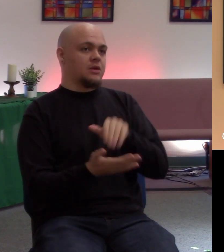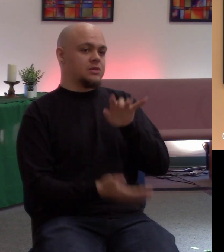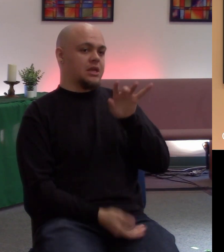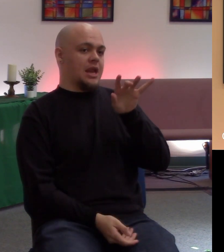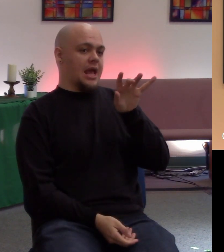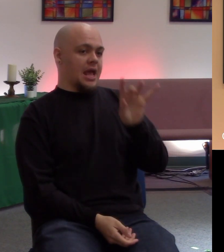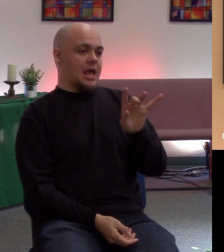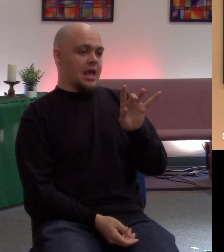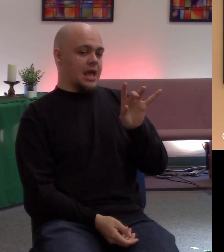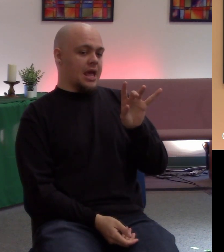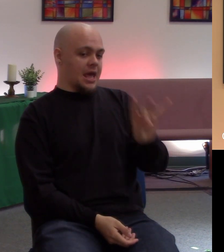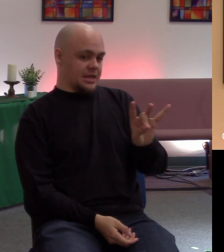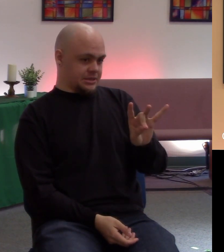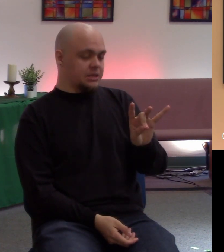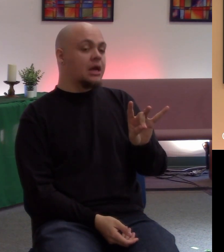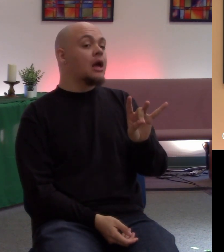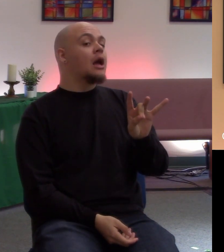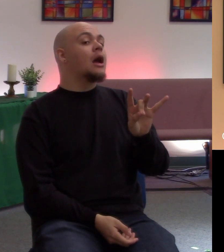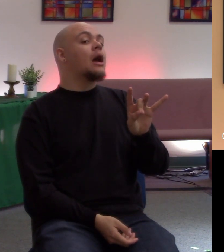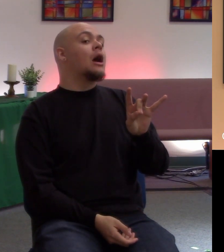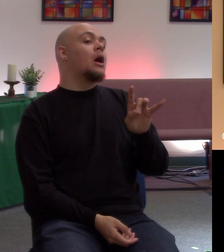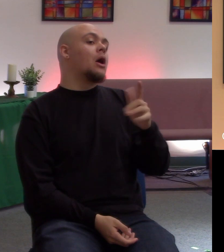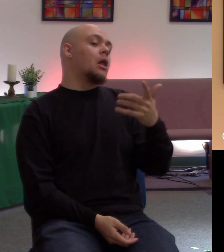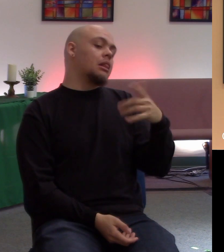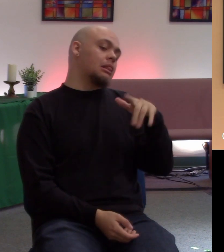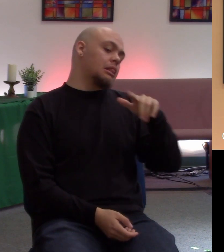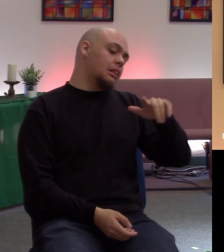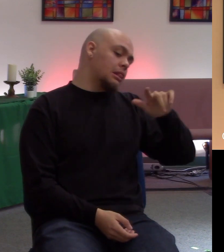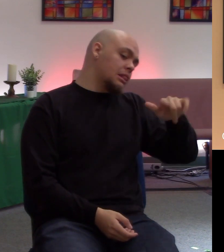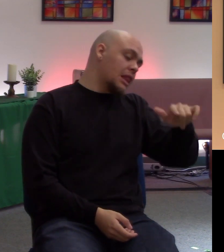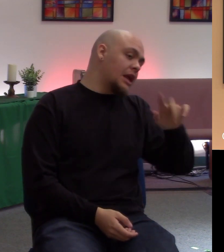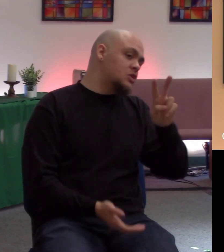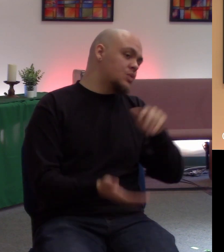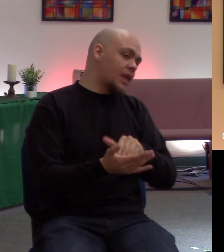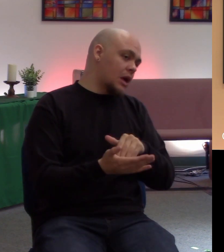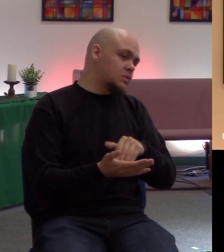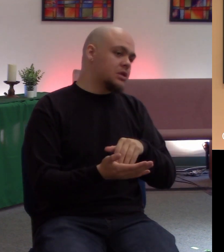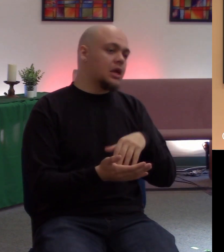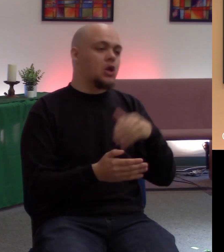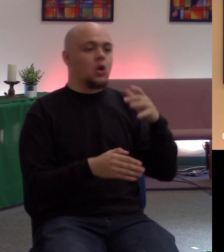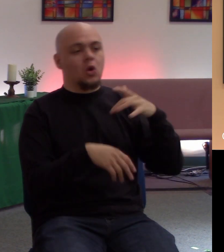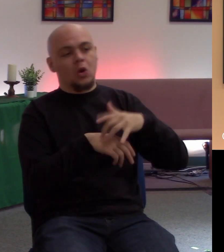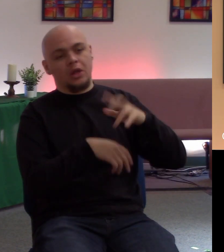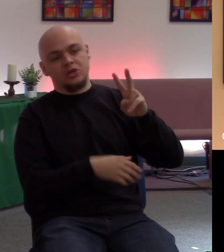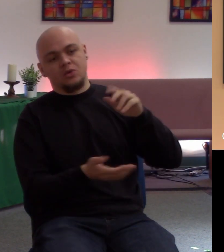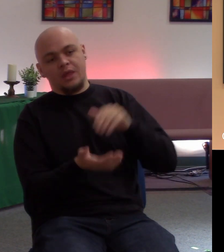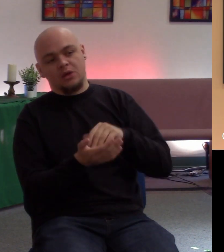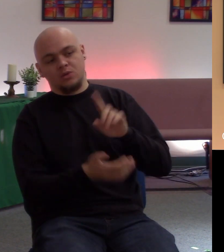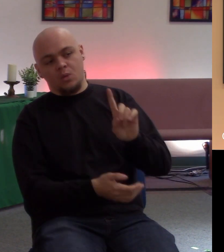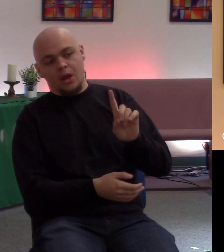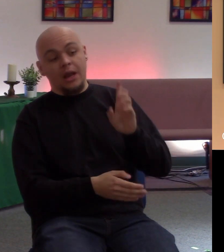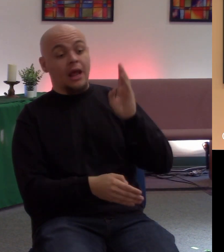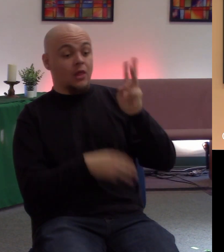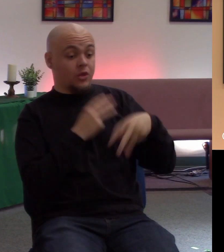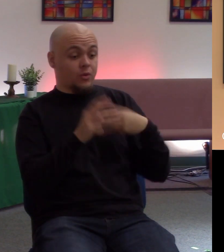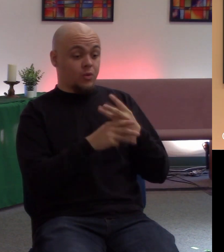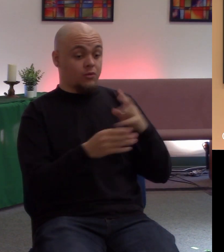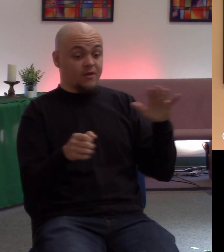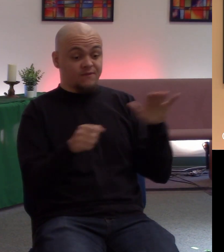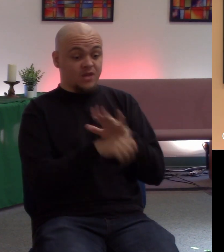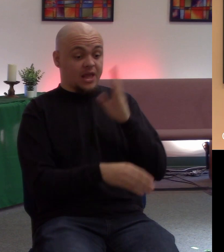2008, and that the rapture should happen sometime in late 2000 or early 2001, and the world would end by